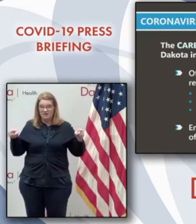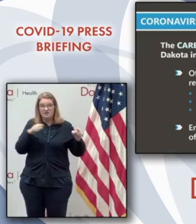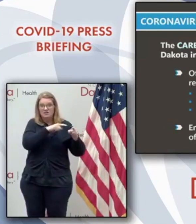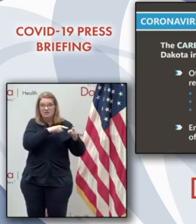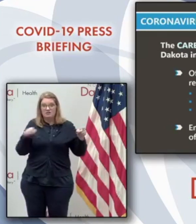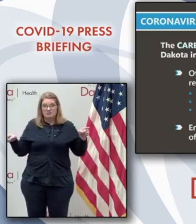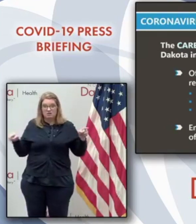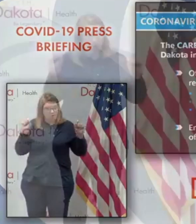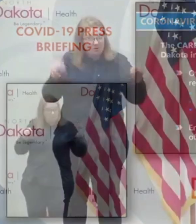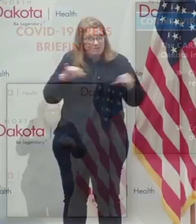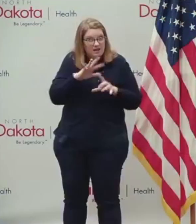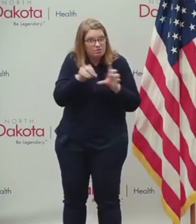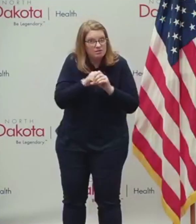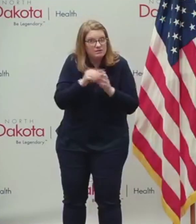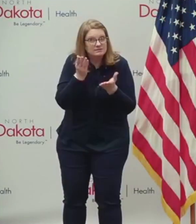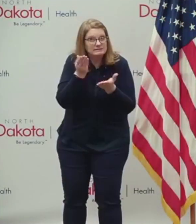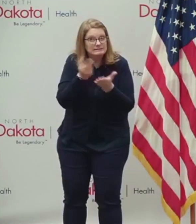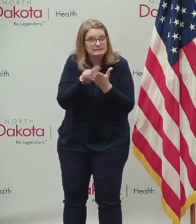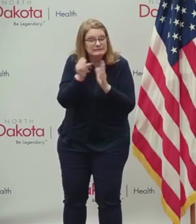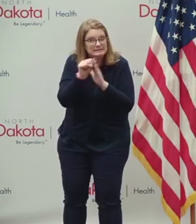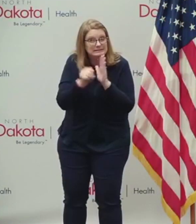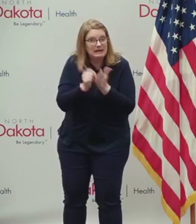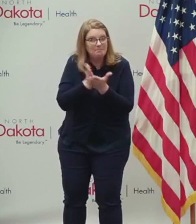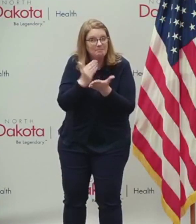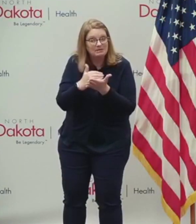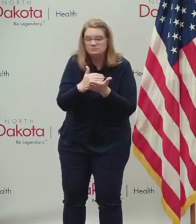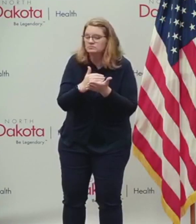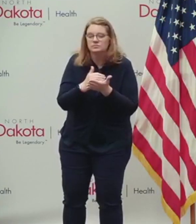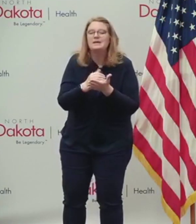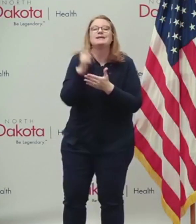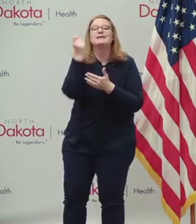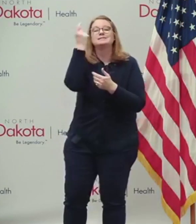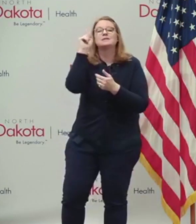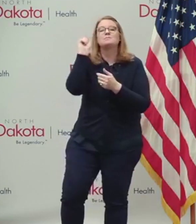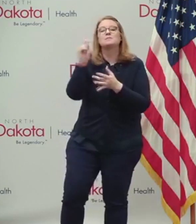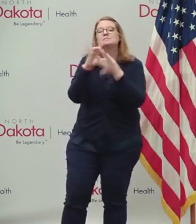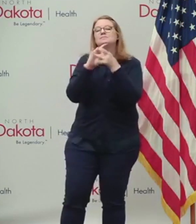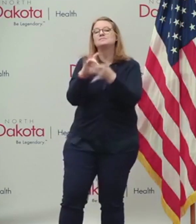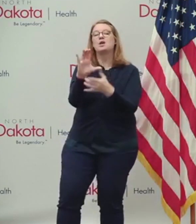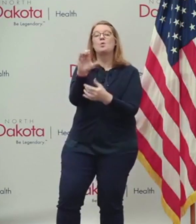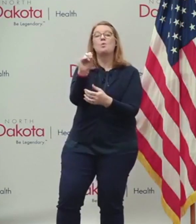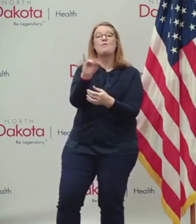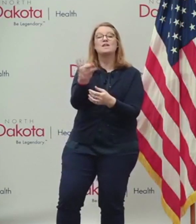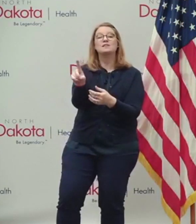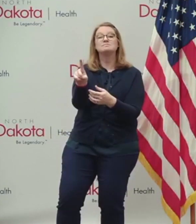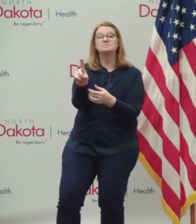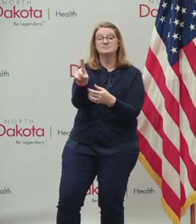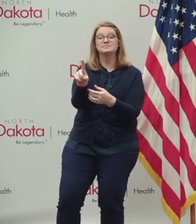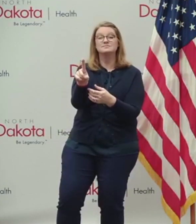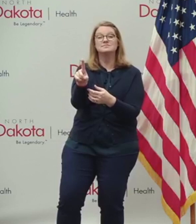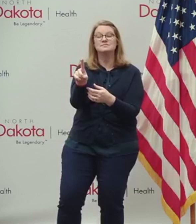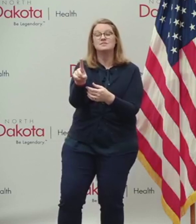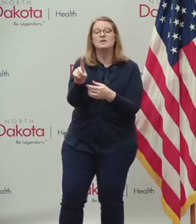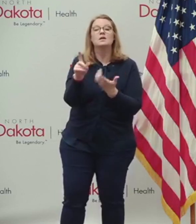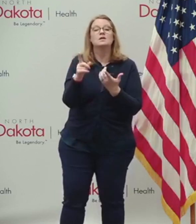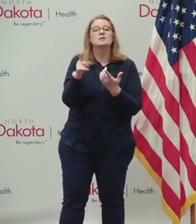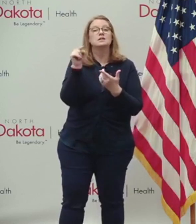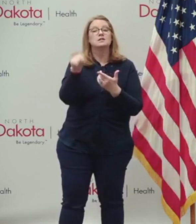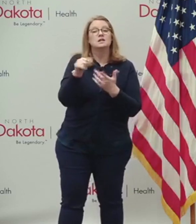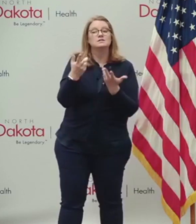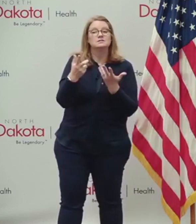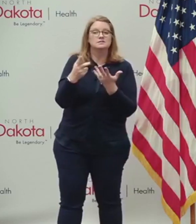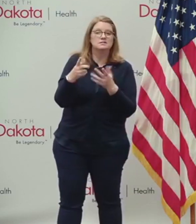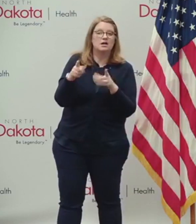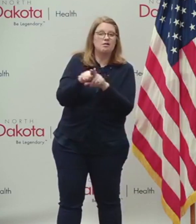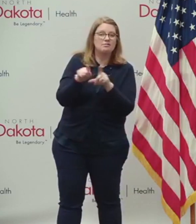prior to that. It had to be COVID related, and there's a number of other elements that were included in there, but this provided some